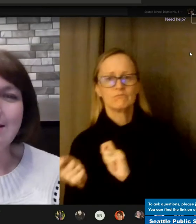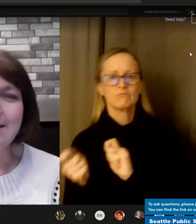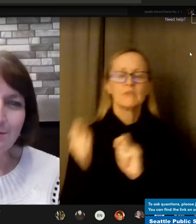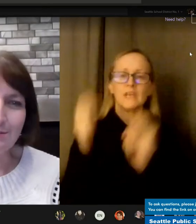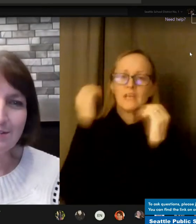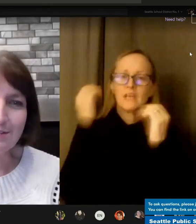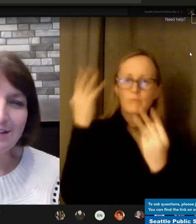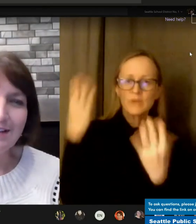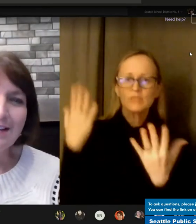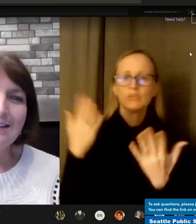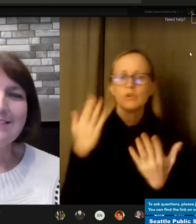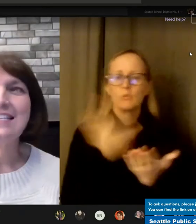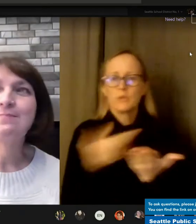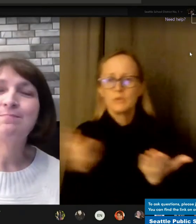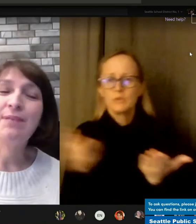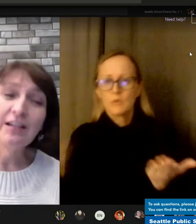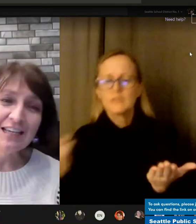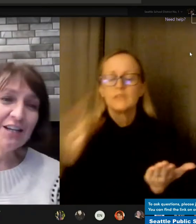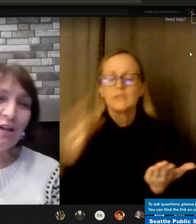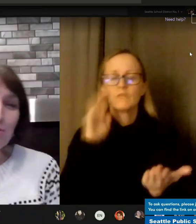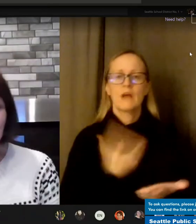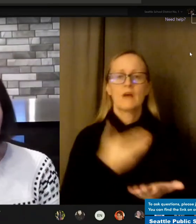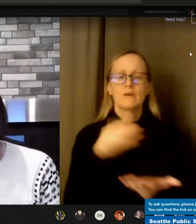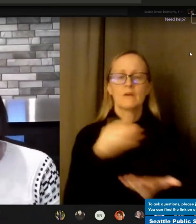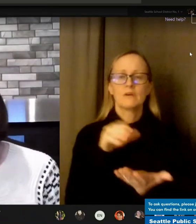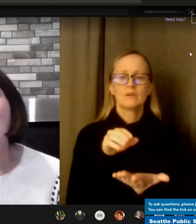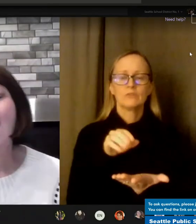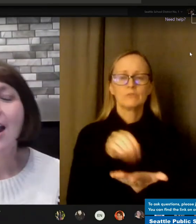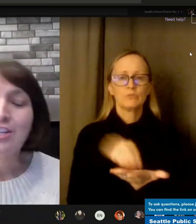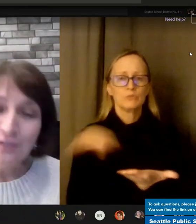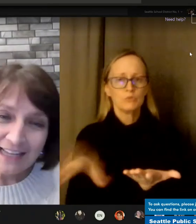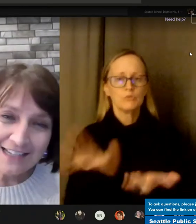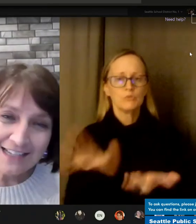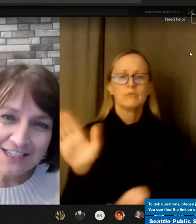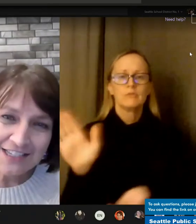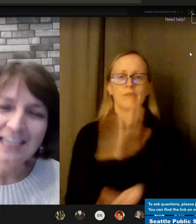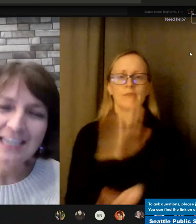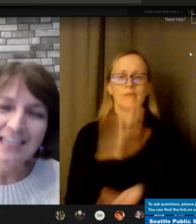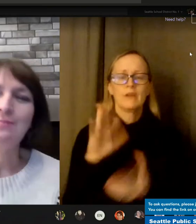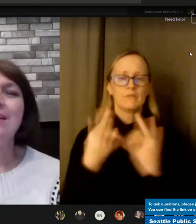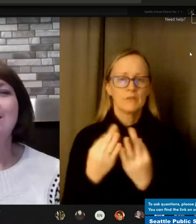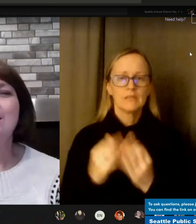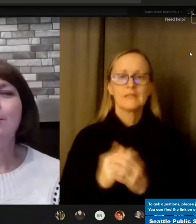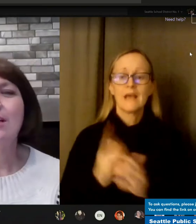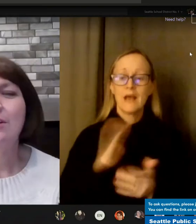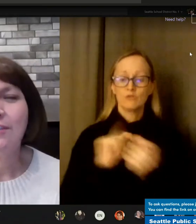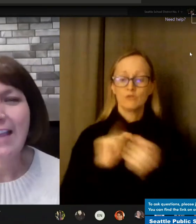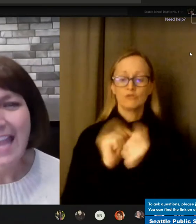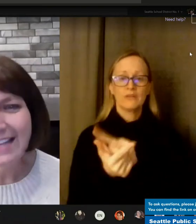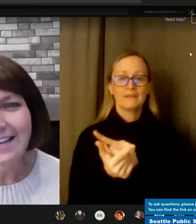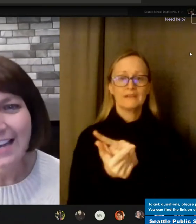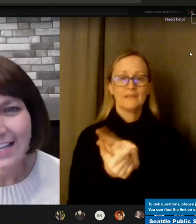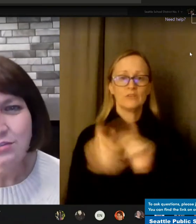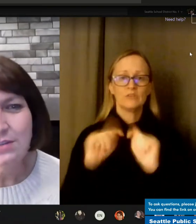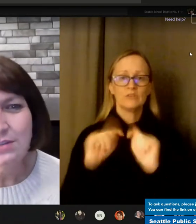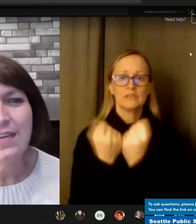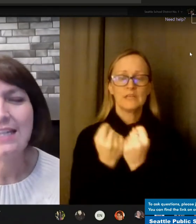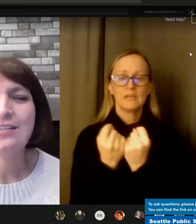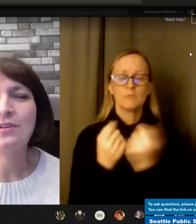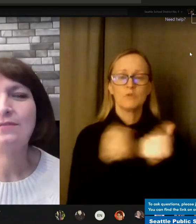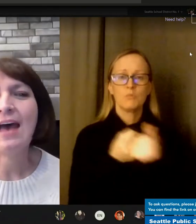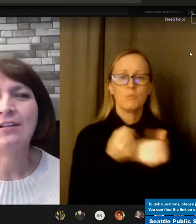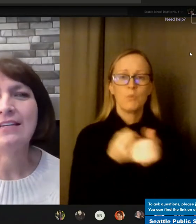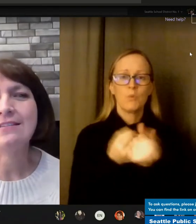and students. Since building closures, our translation team supported over 800 meetings